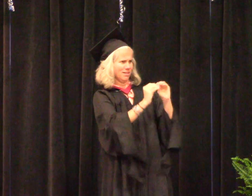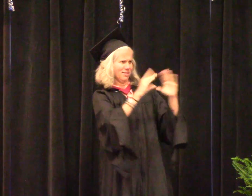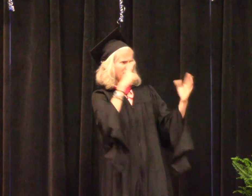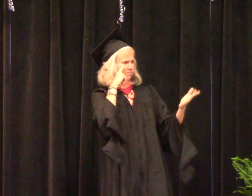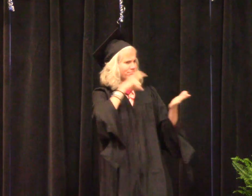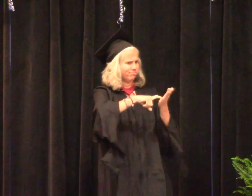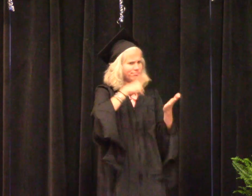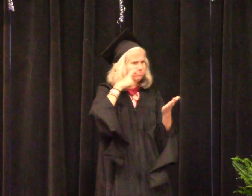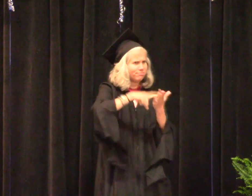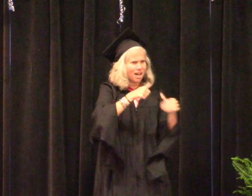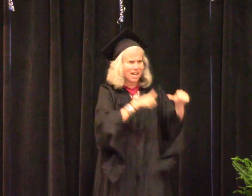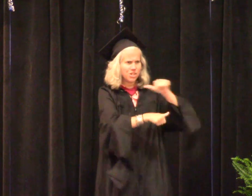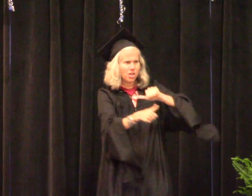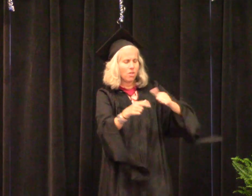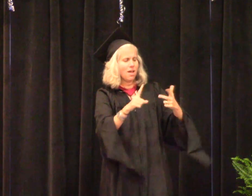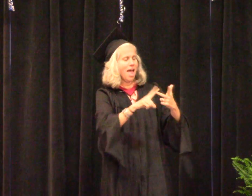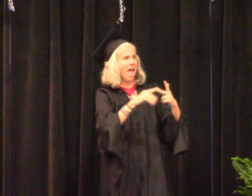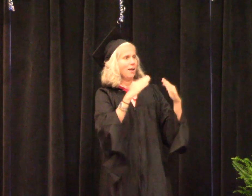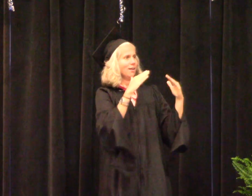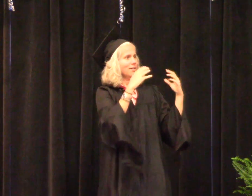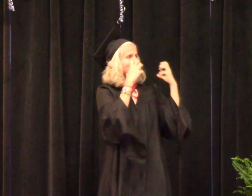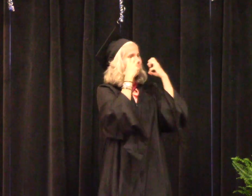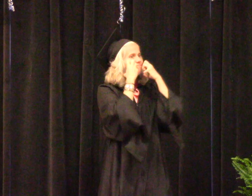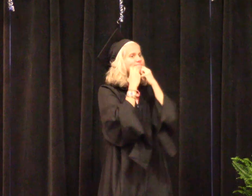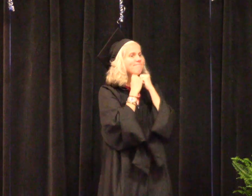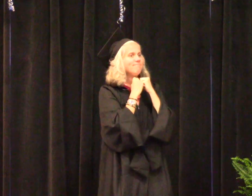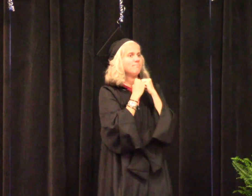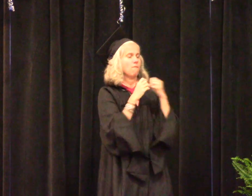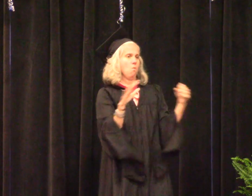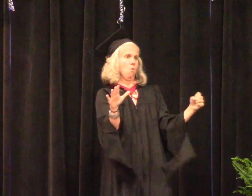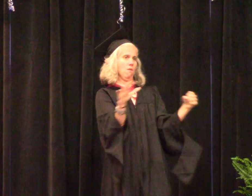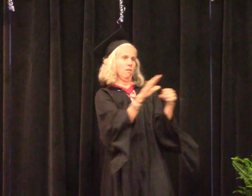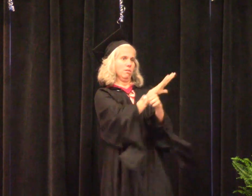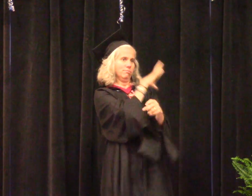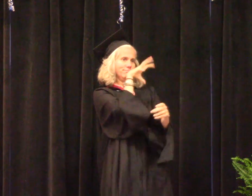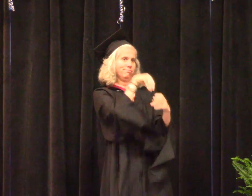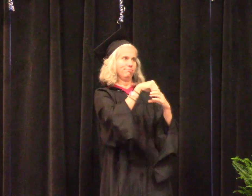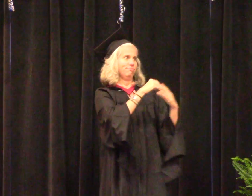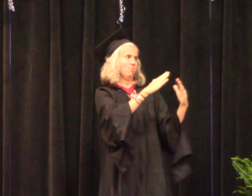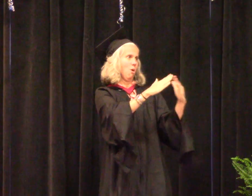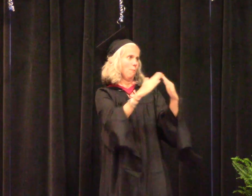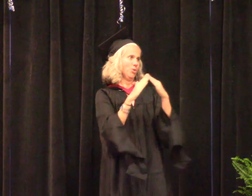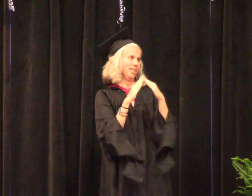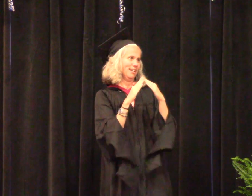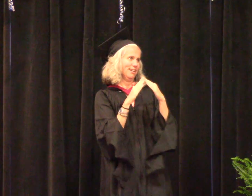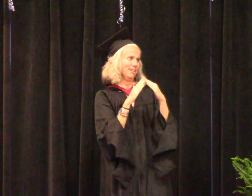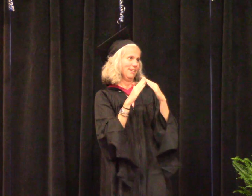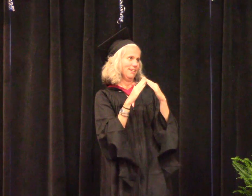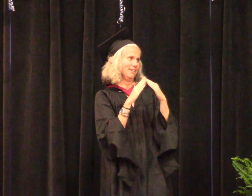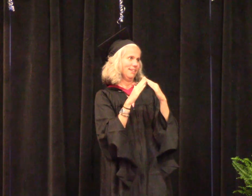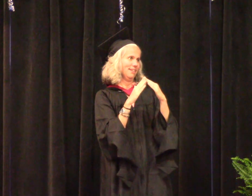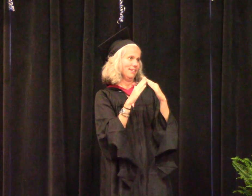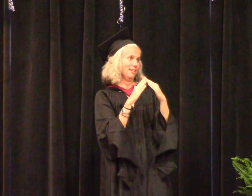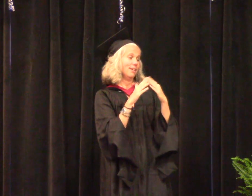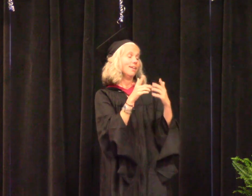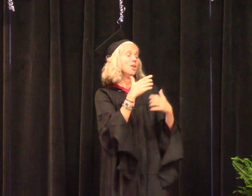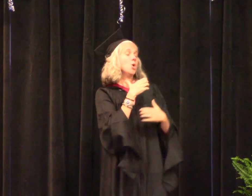have character, clearly you have confidence, and without a doubt, you have a sense of community here that you